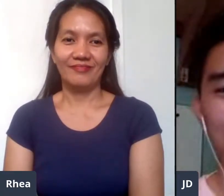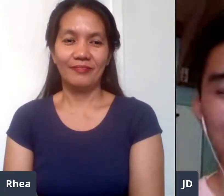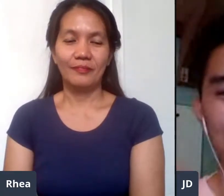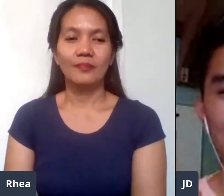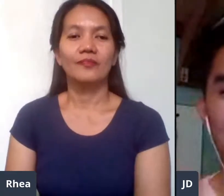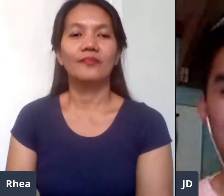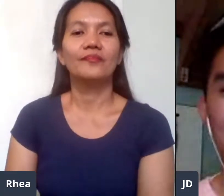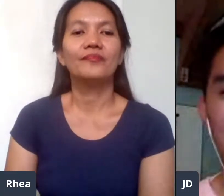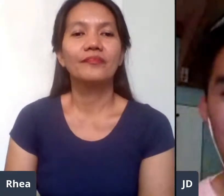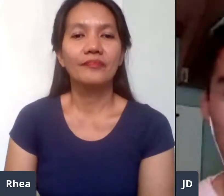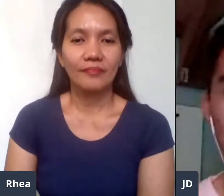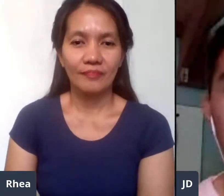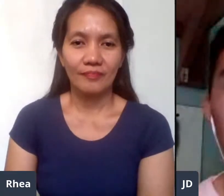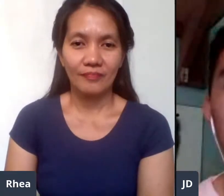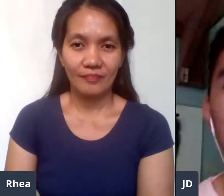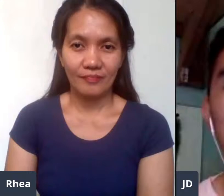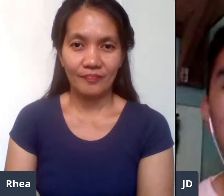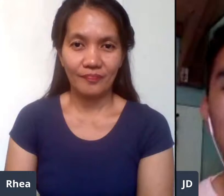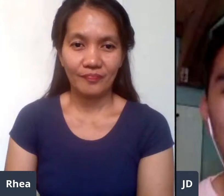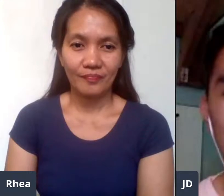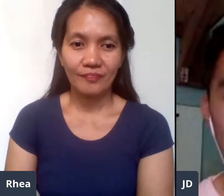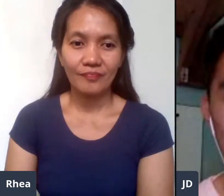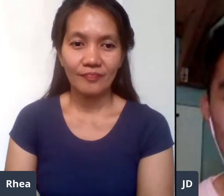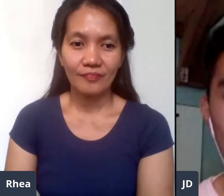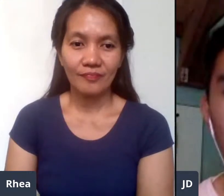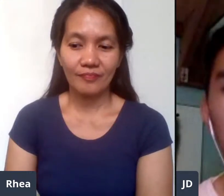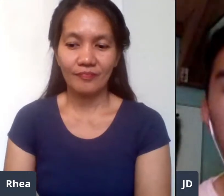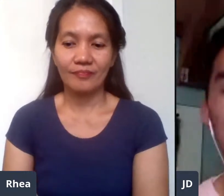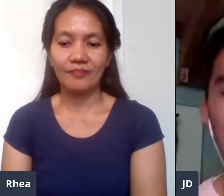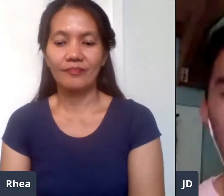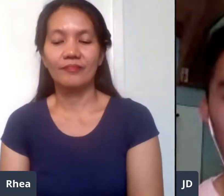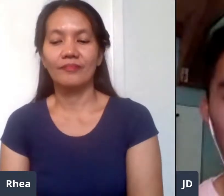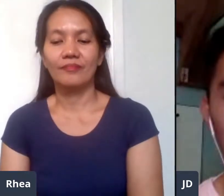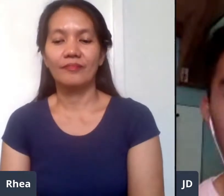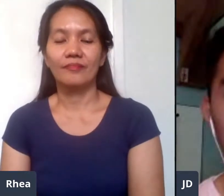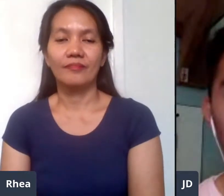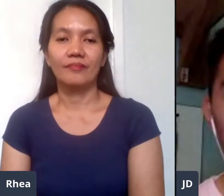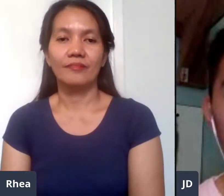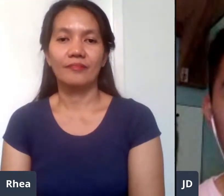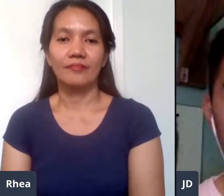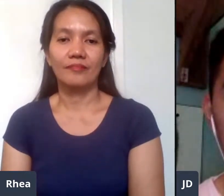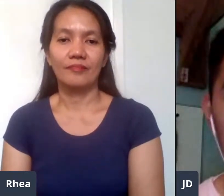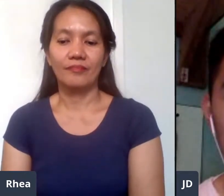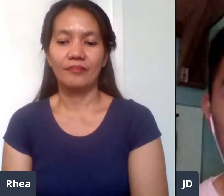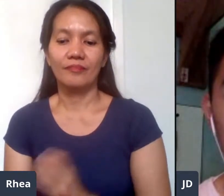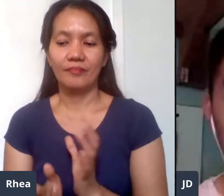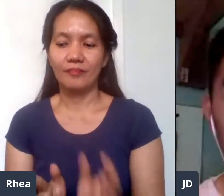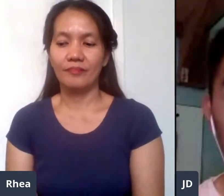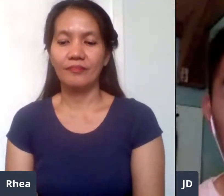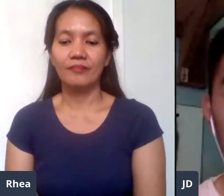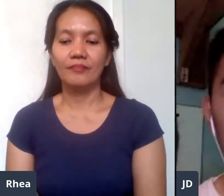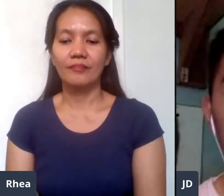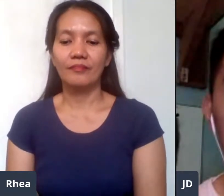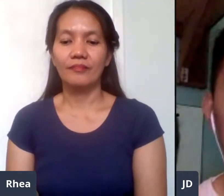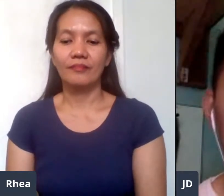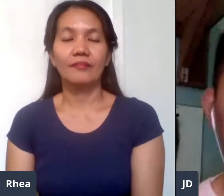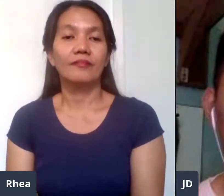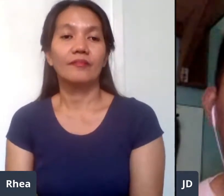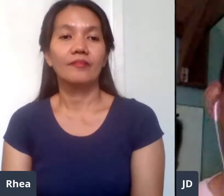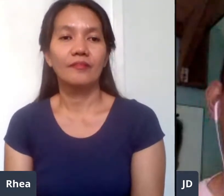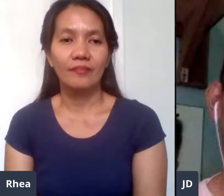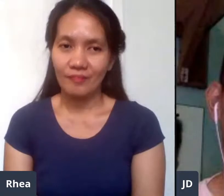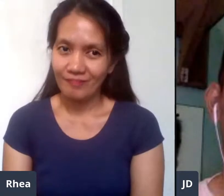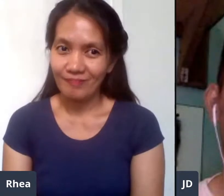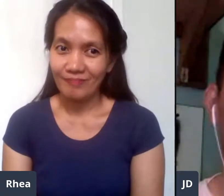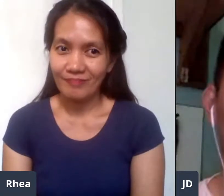Hello everyone, my name is JD Mercado and welcome to the second session of the Mandalore webinar series. Today we will have a session